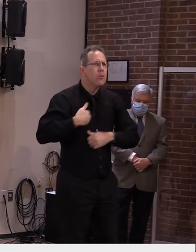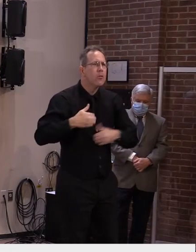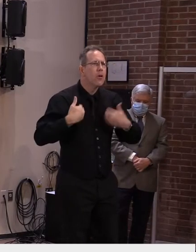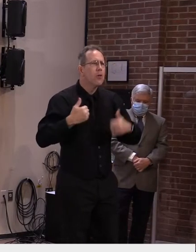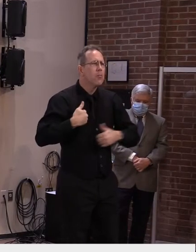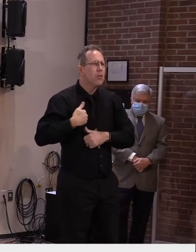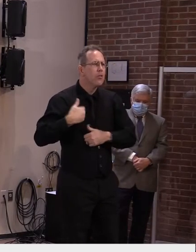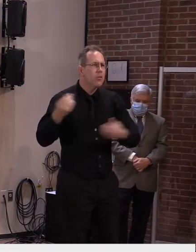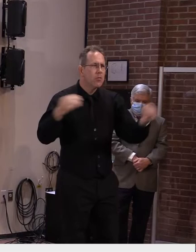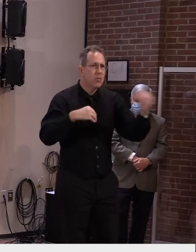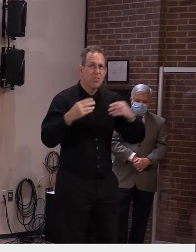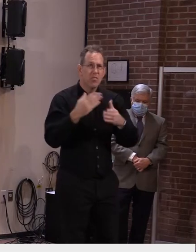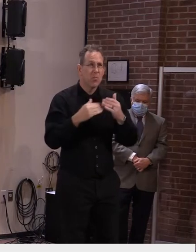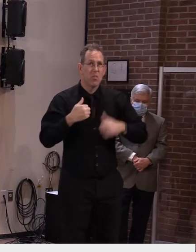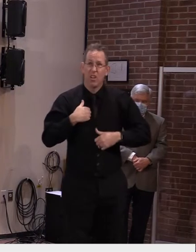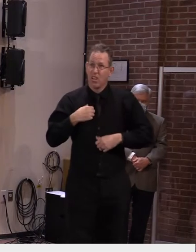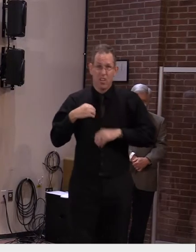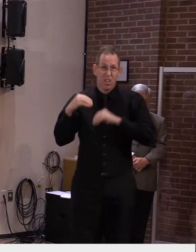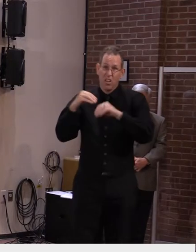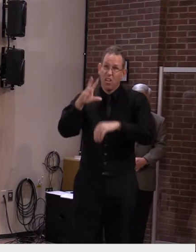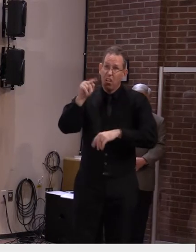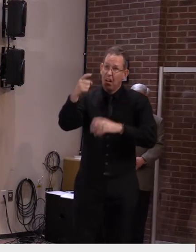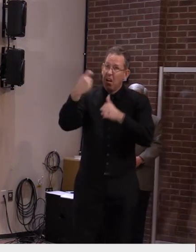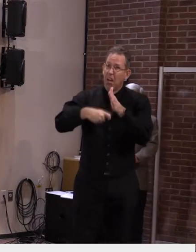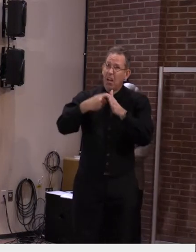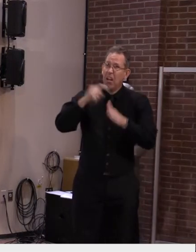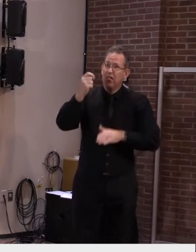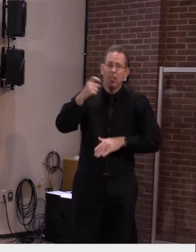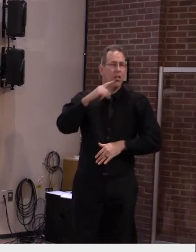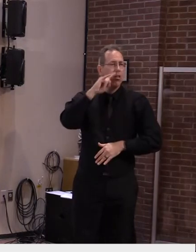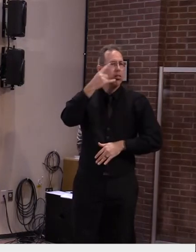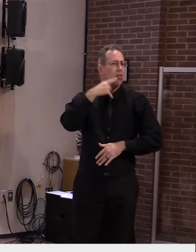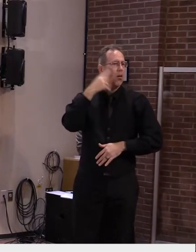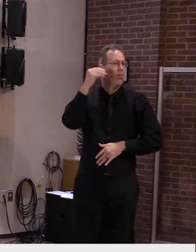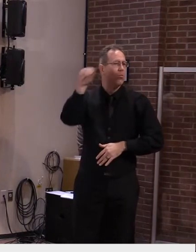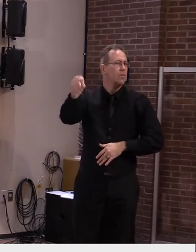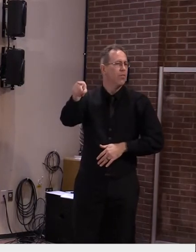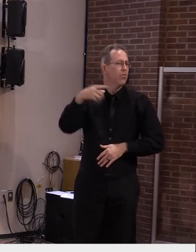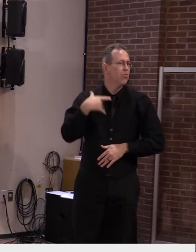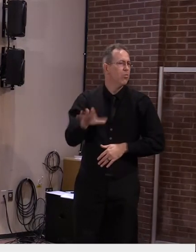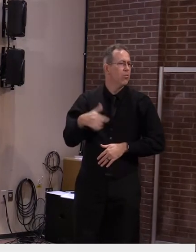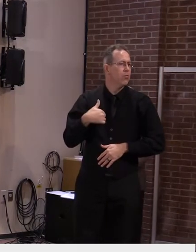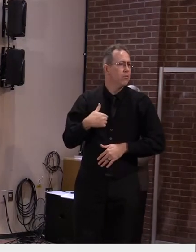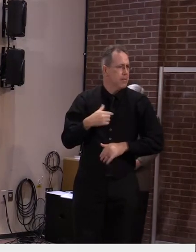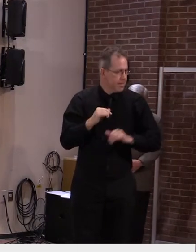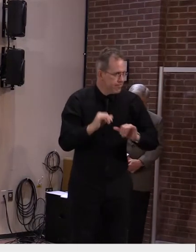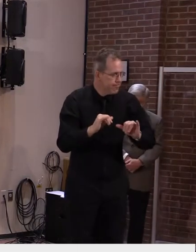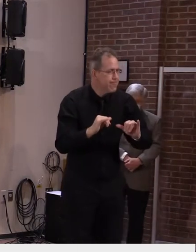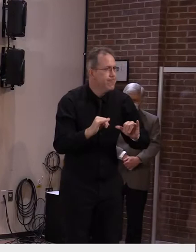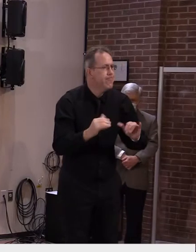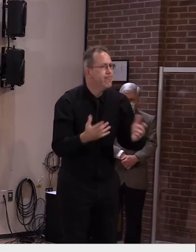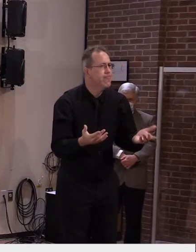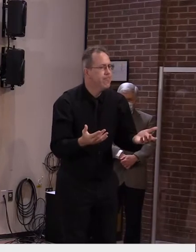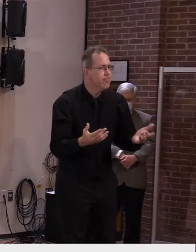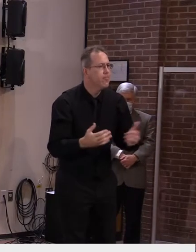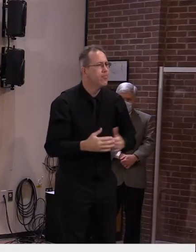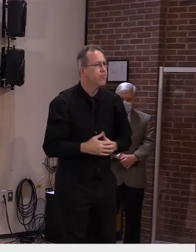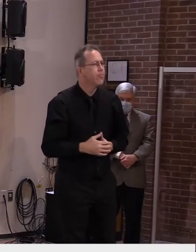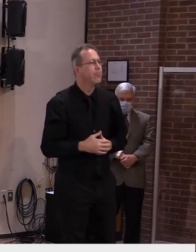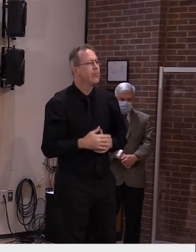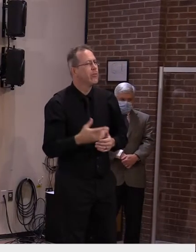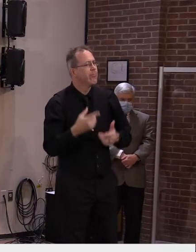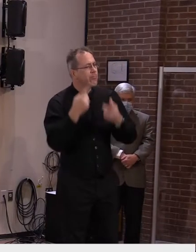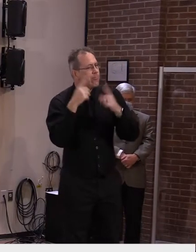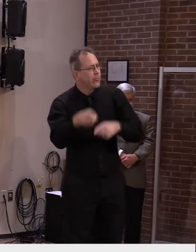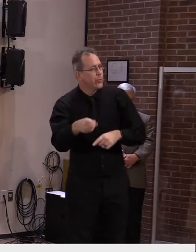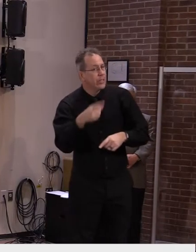military background in some cases, that could be in law enforcement. So, yeah, we think it's beneficial and could be helpful. One, it's